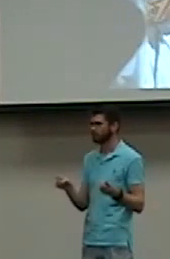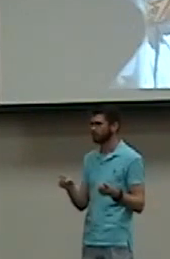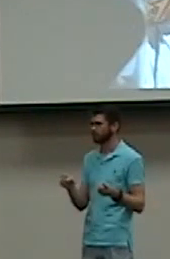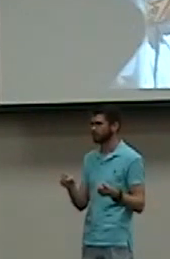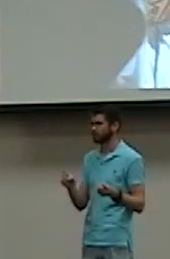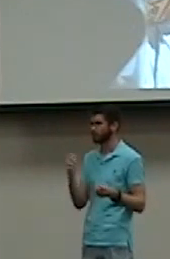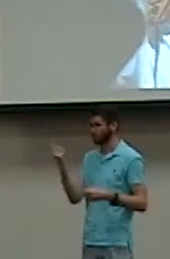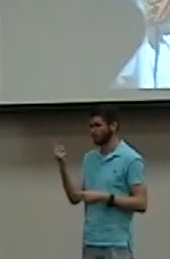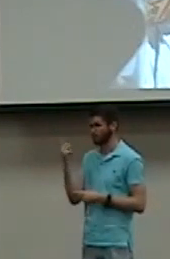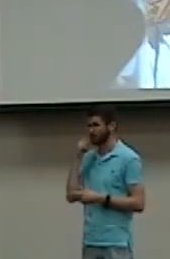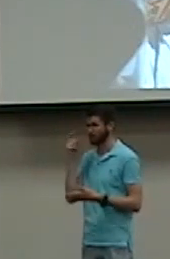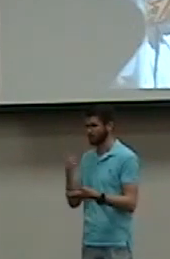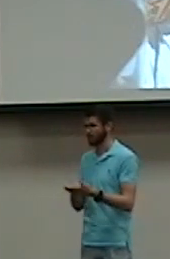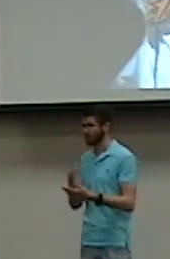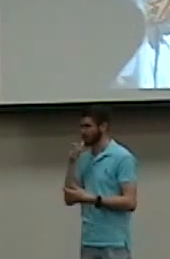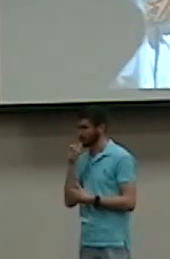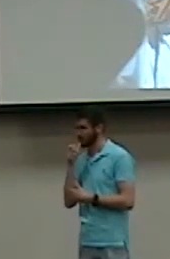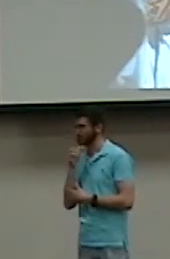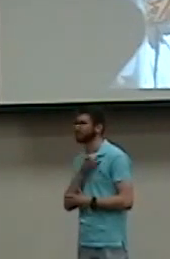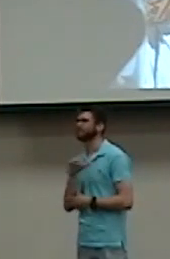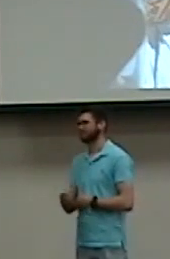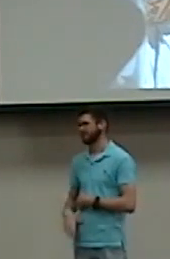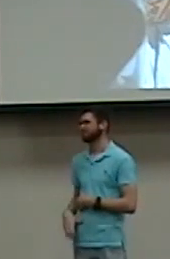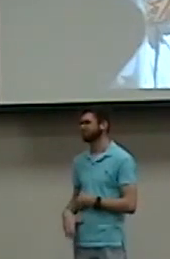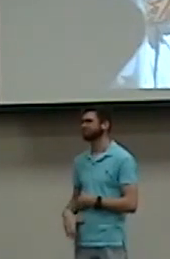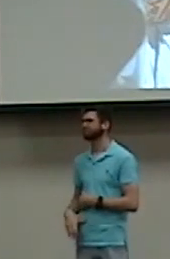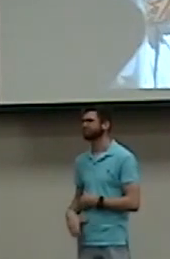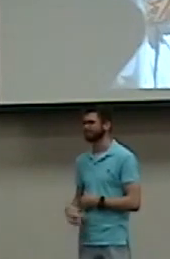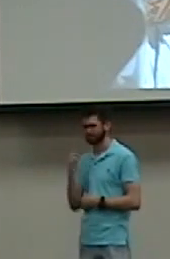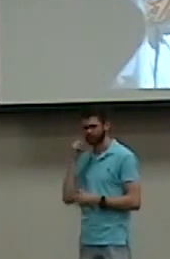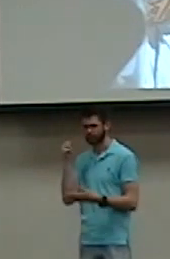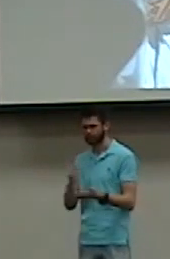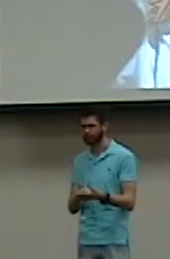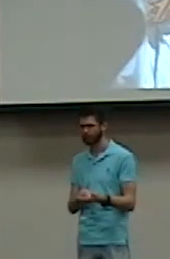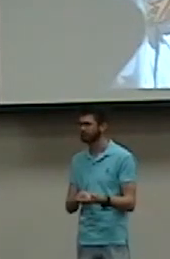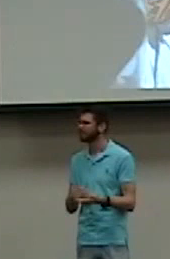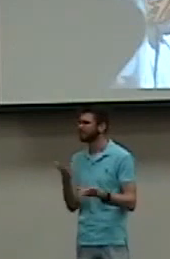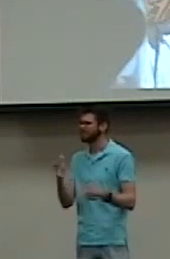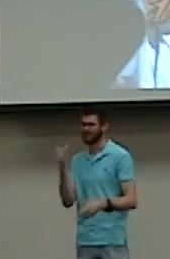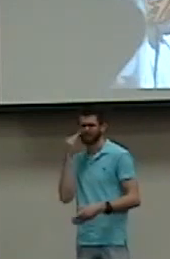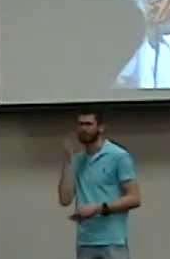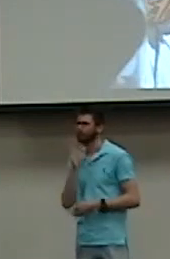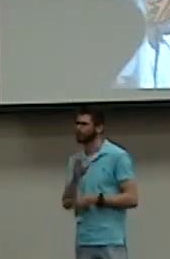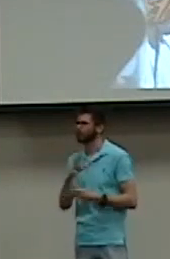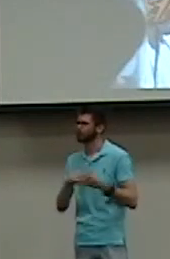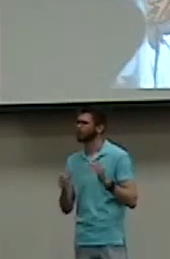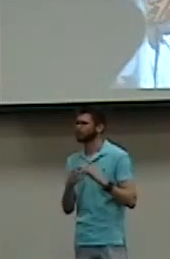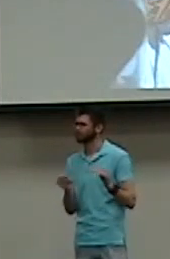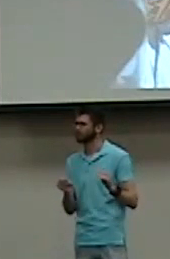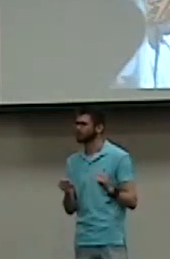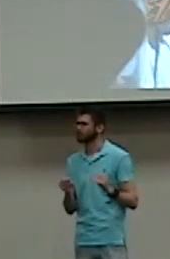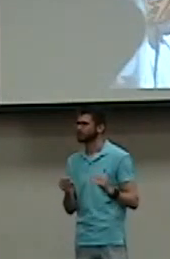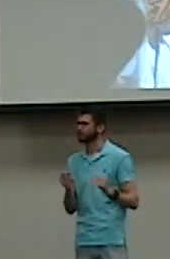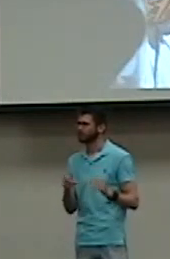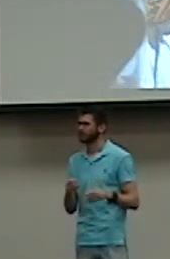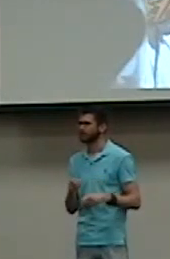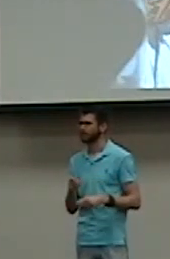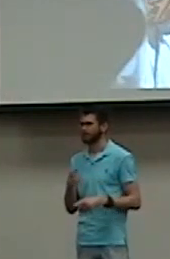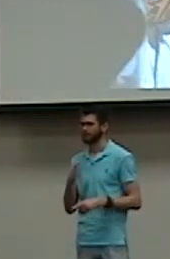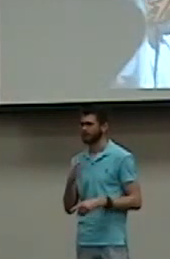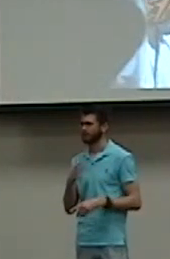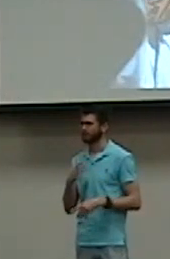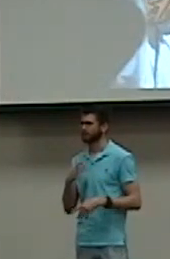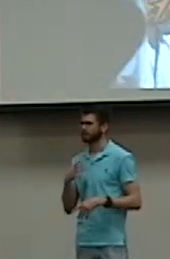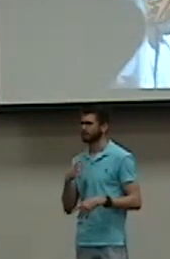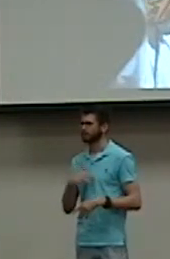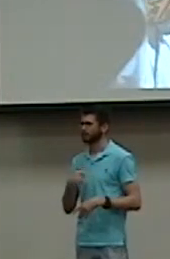one. Christ notices that she's there. In fact, he knows her story. He wills her to be healed when